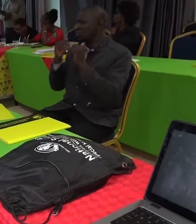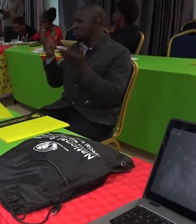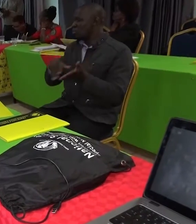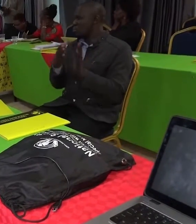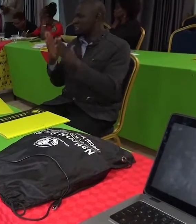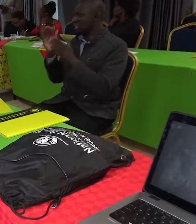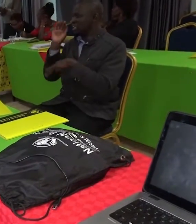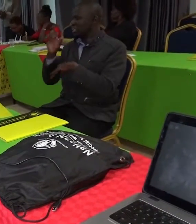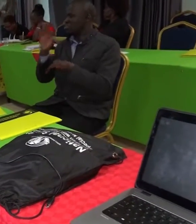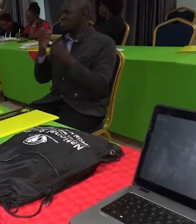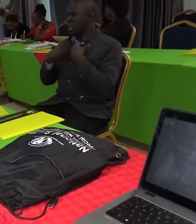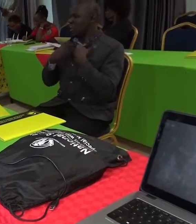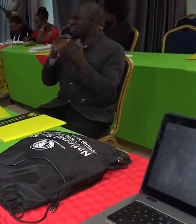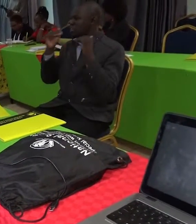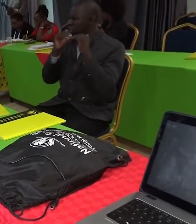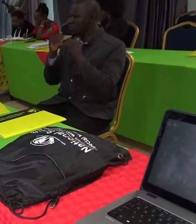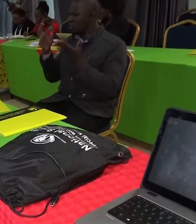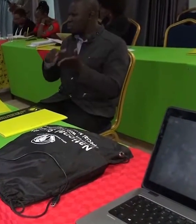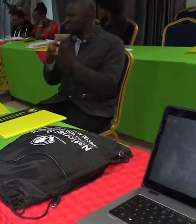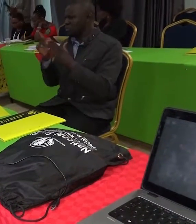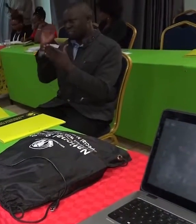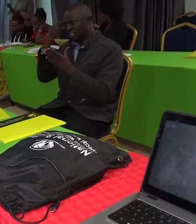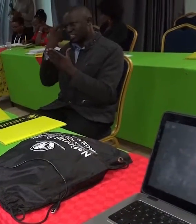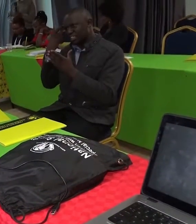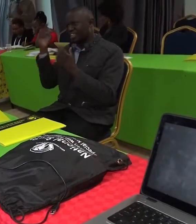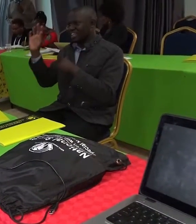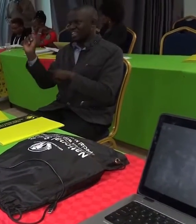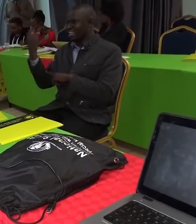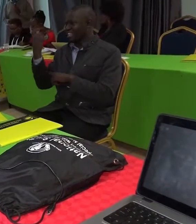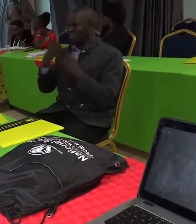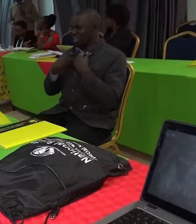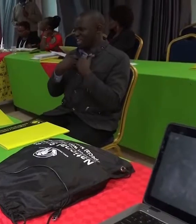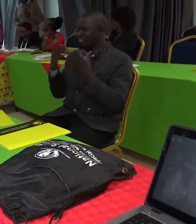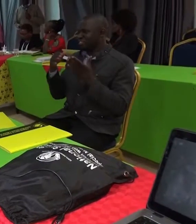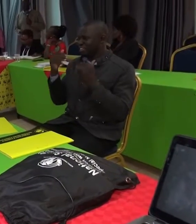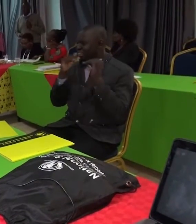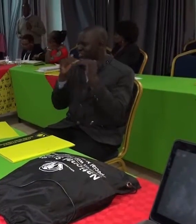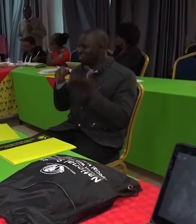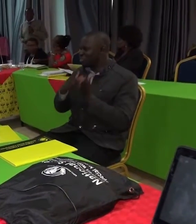equal opportunity in this country? Do we have equal opportunity?